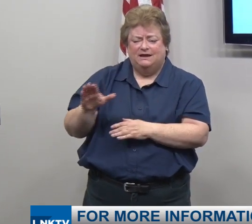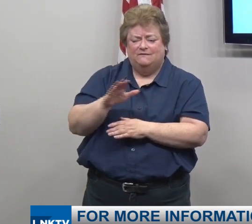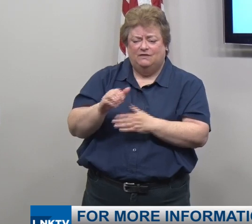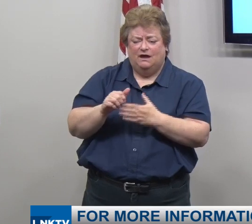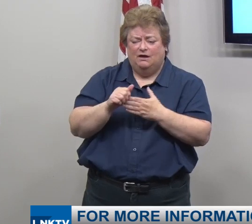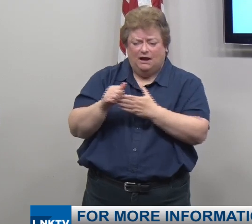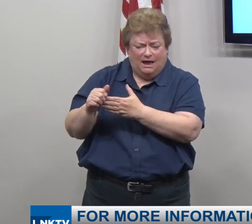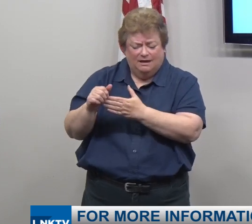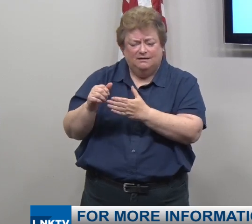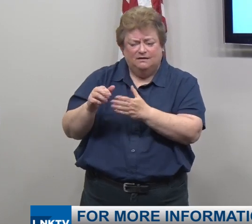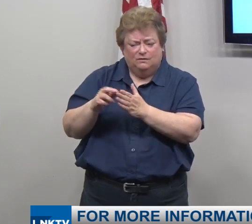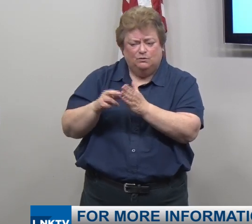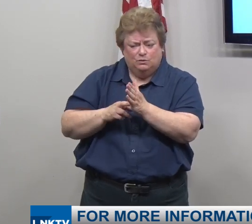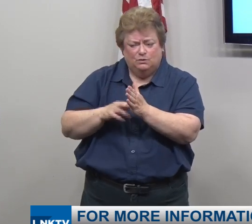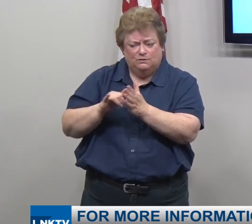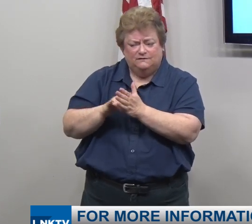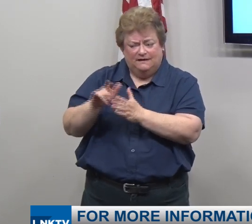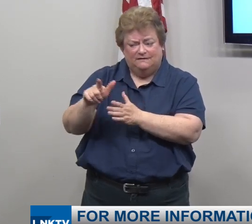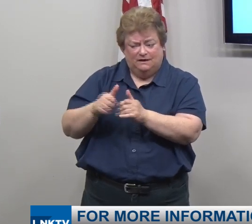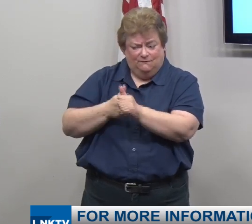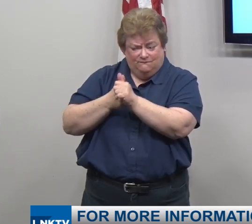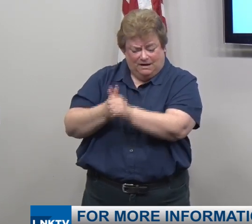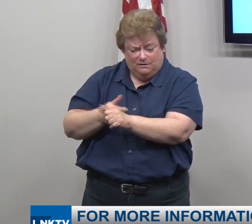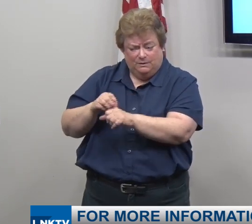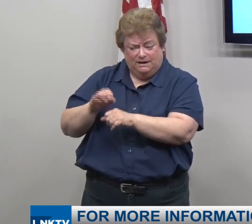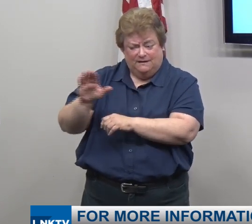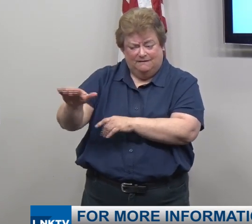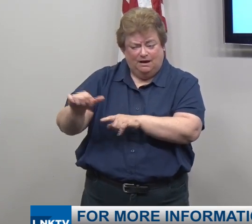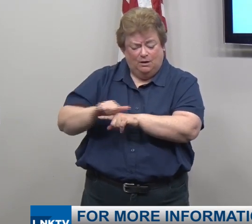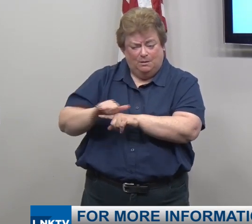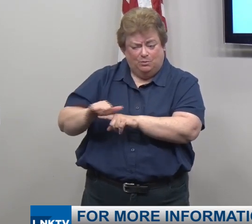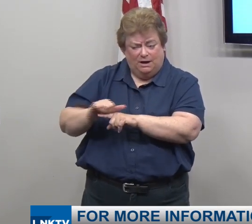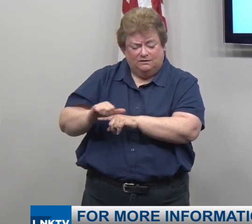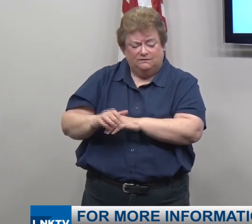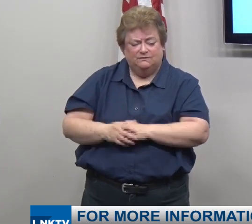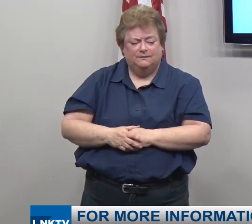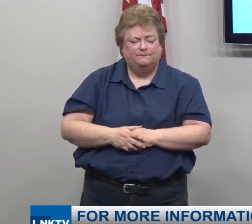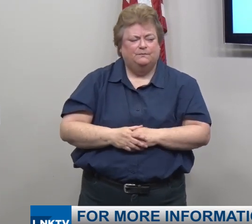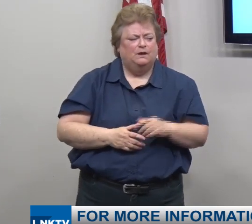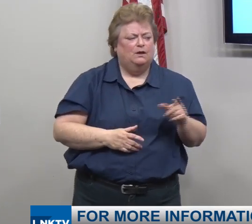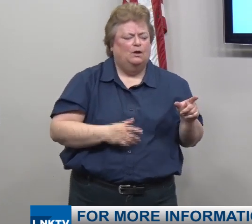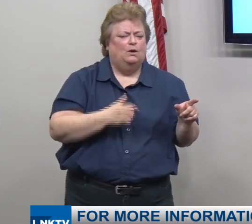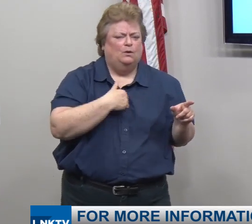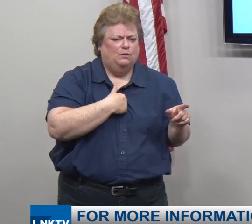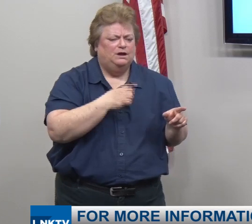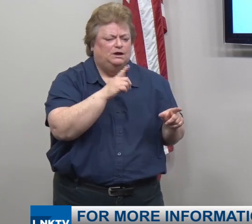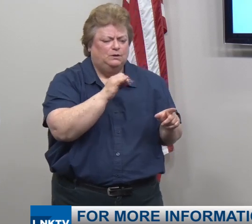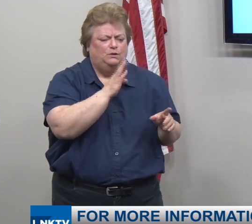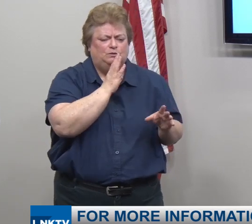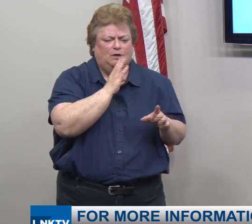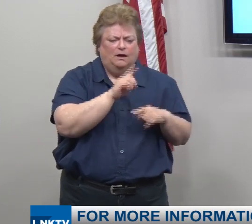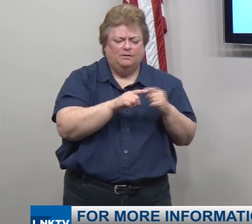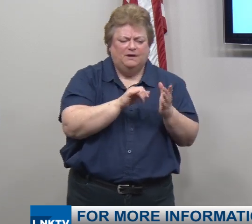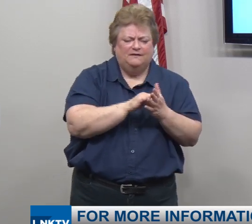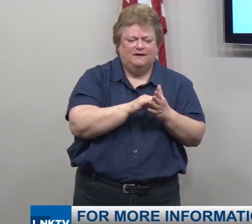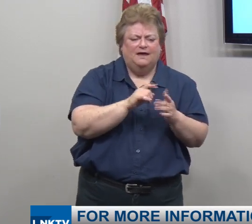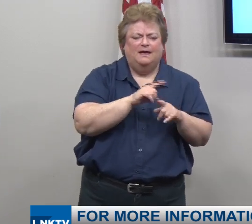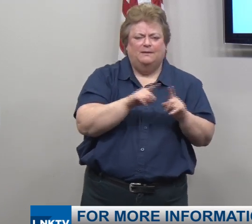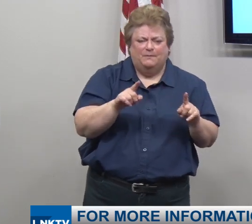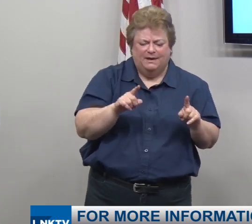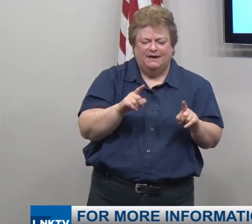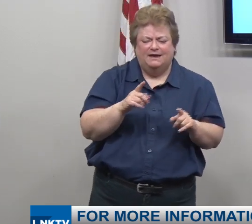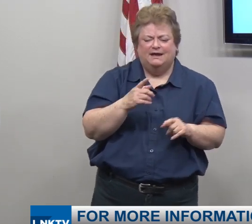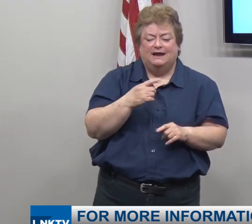following in their own practices? You know, we make a reference to that, but as I said, Andrew, the